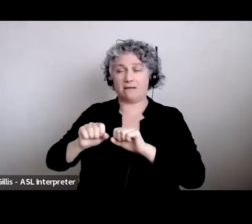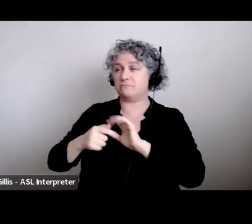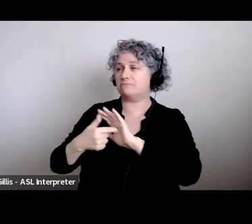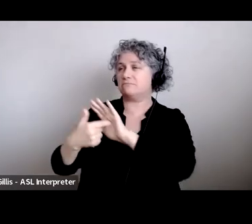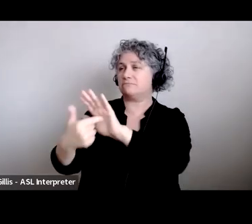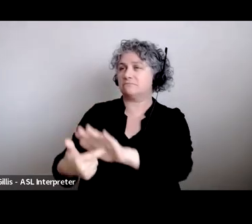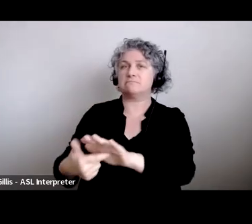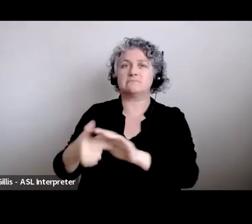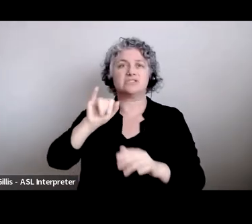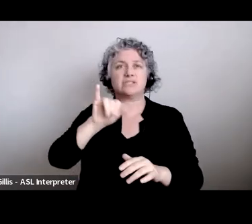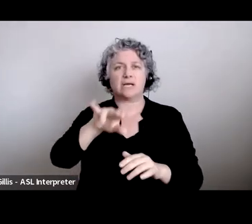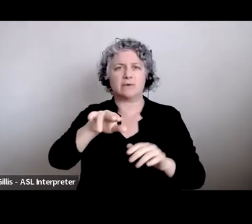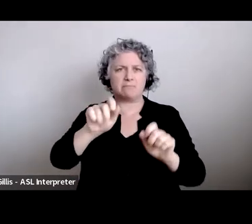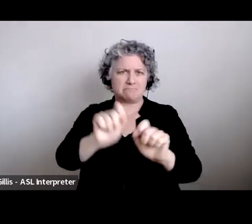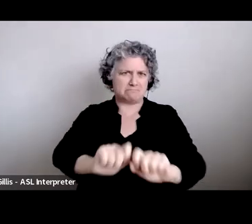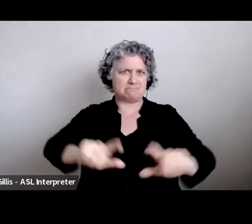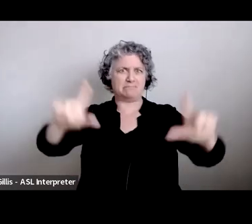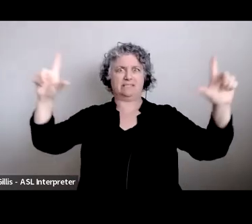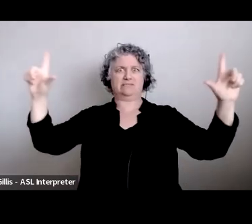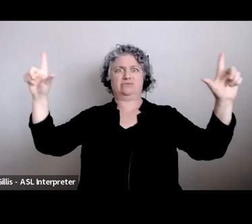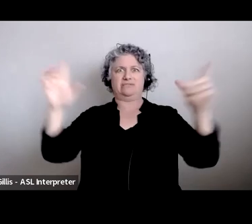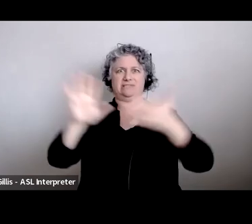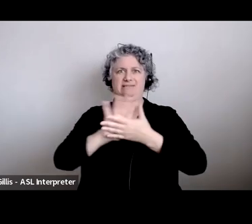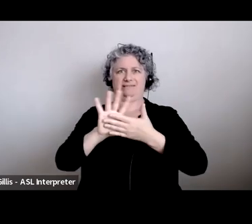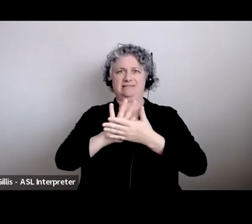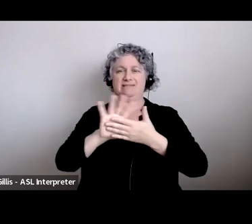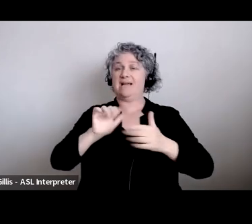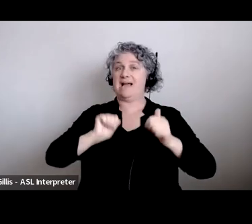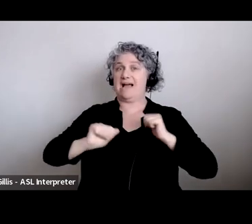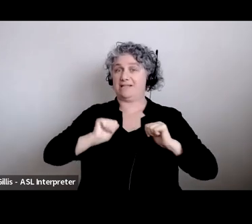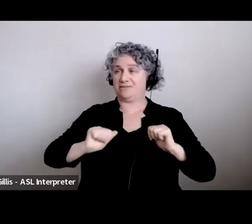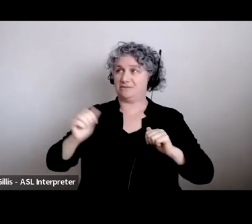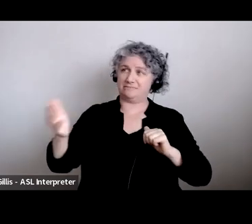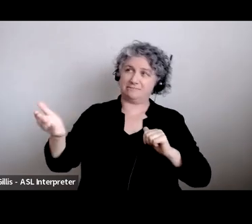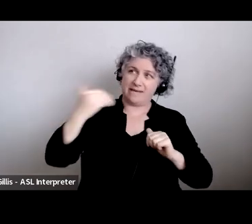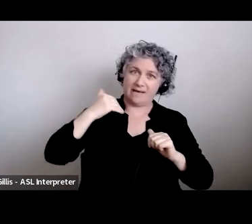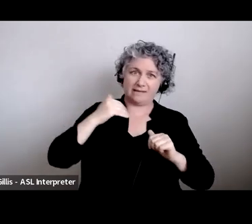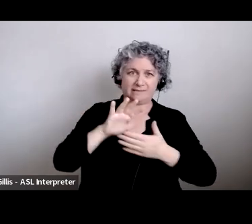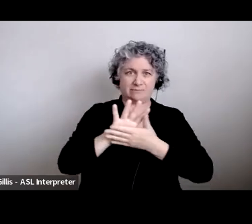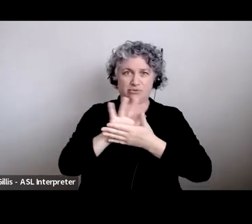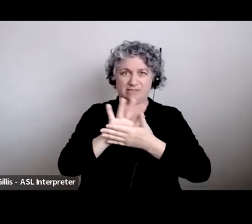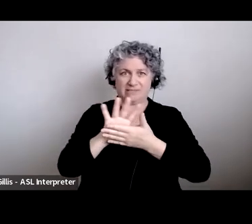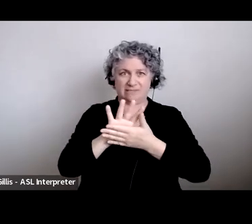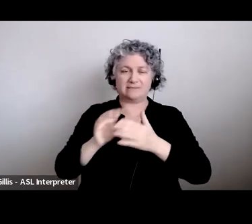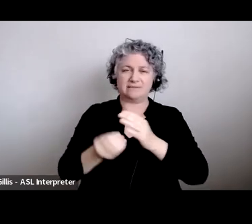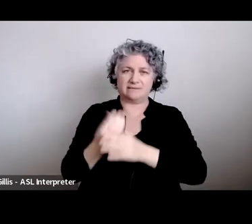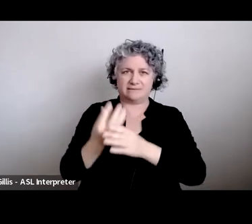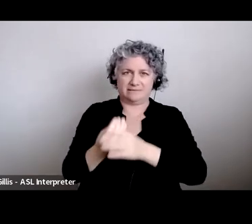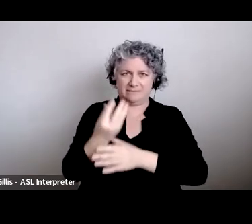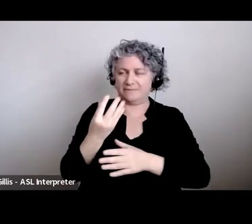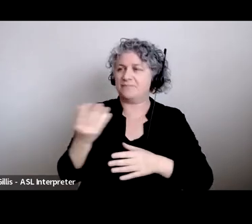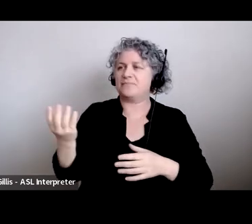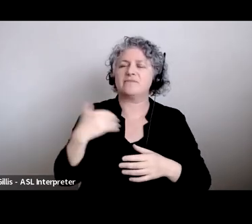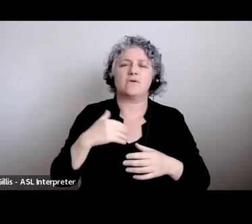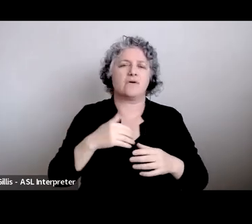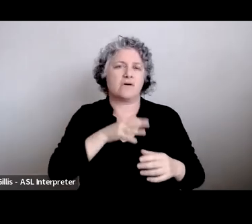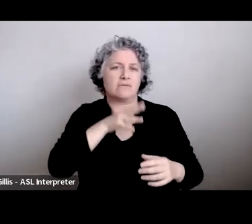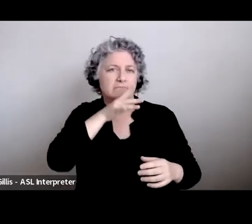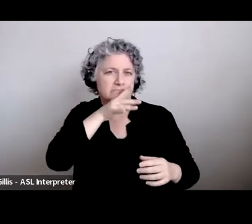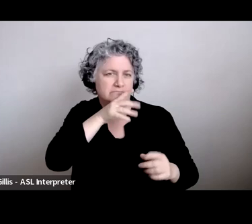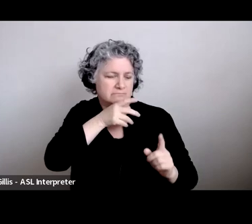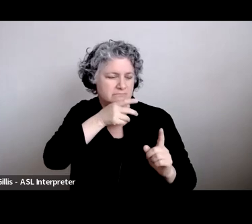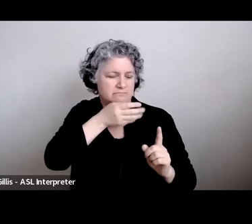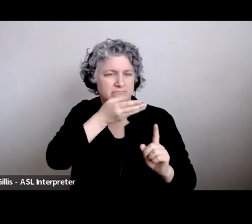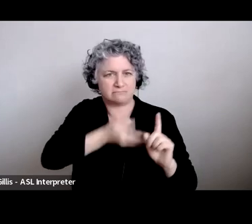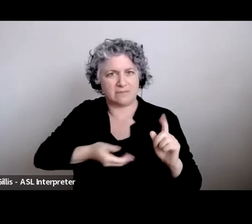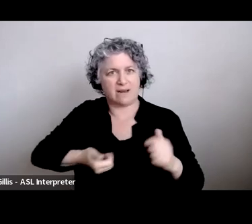big screen, like a thing. And then we're going to bring the actors back in the spring to do the monologues live, and then have the conversation of